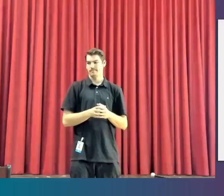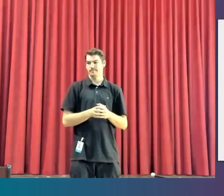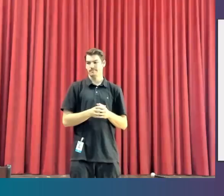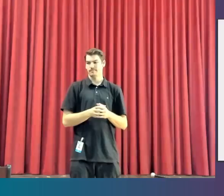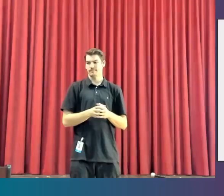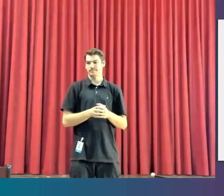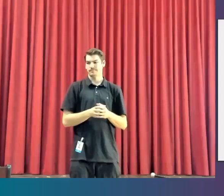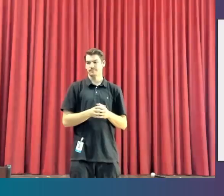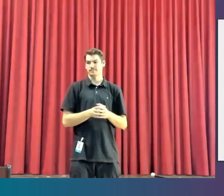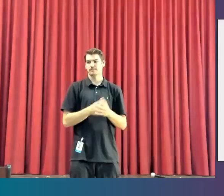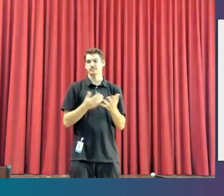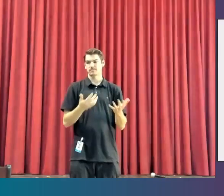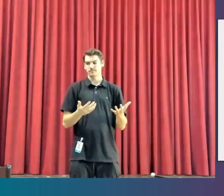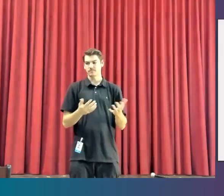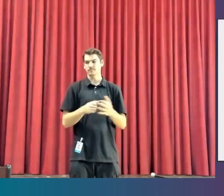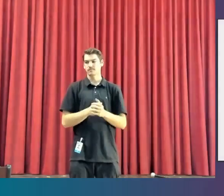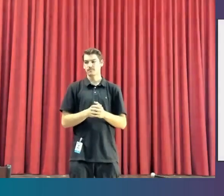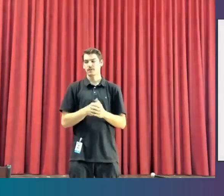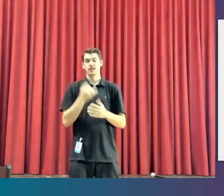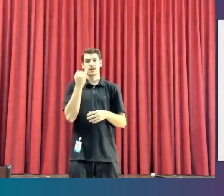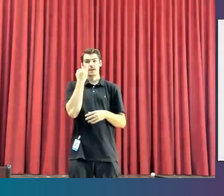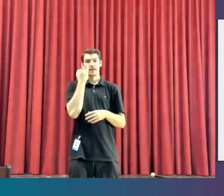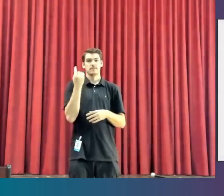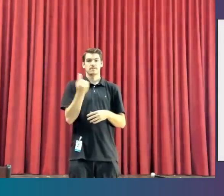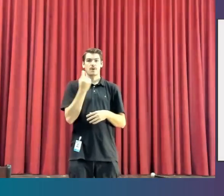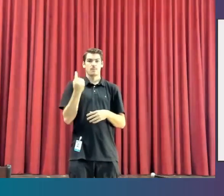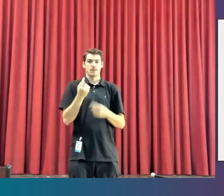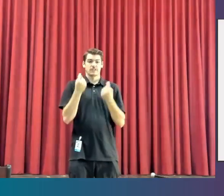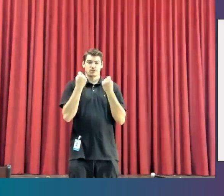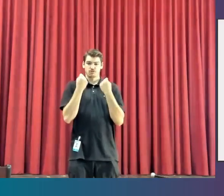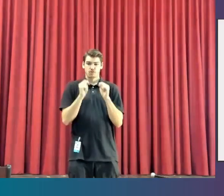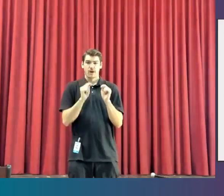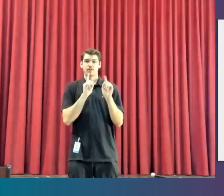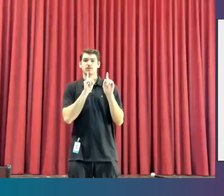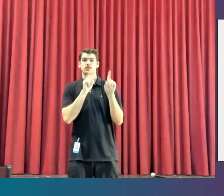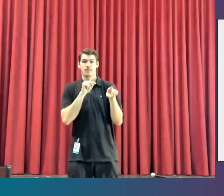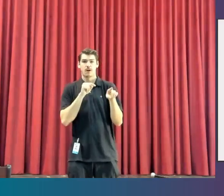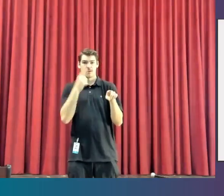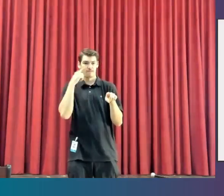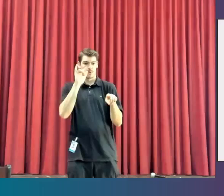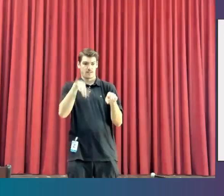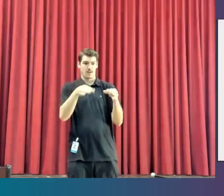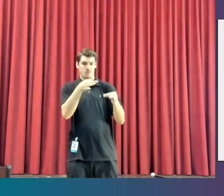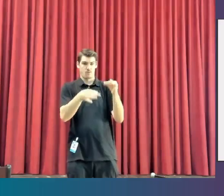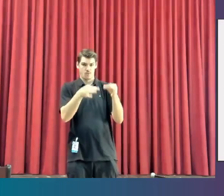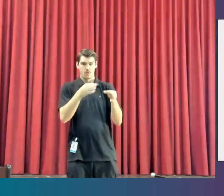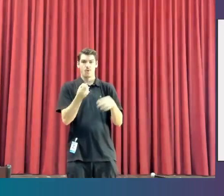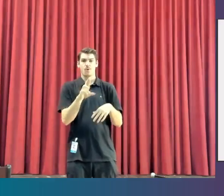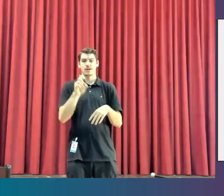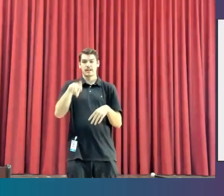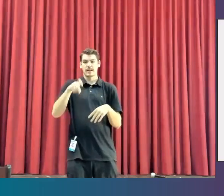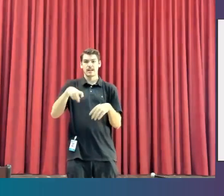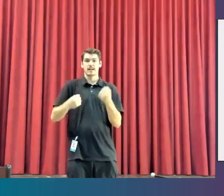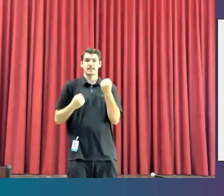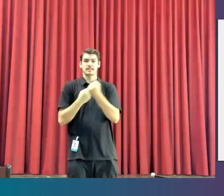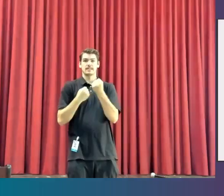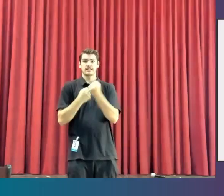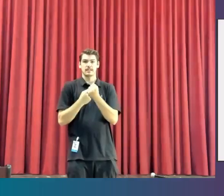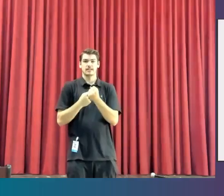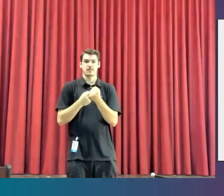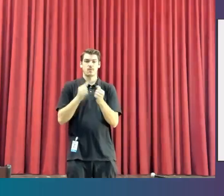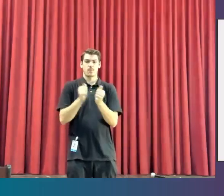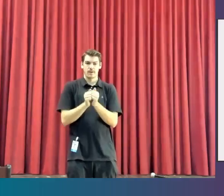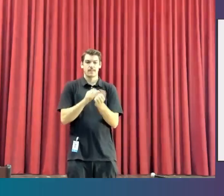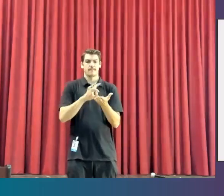So if someone is trying to respond to an eviction case, or they need assistance, right, with an